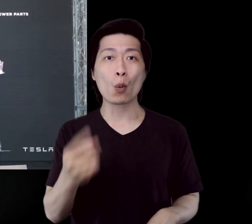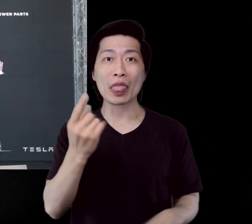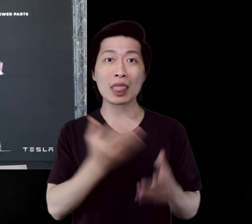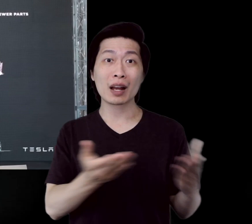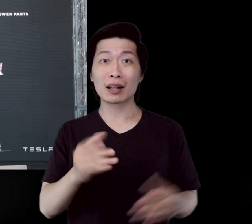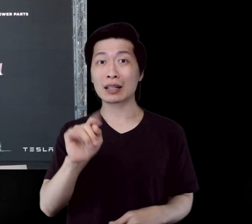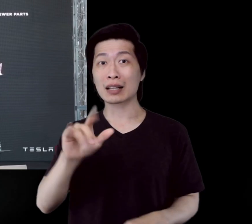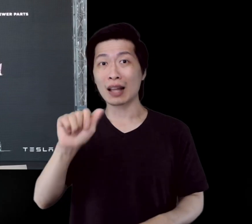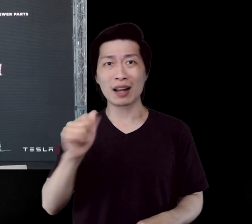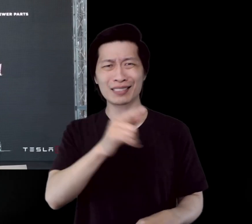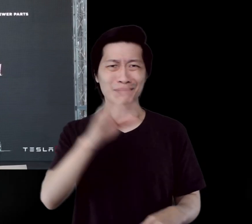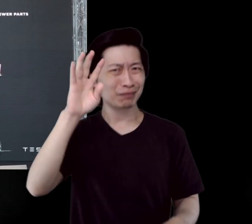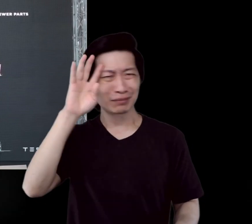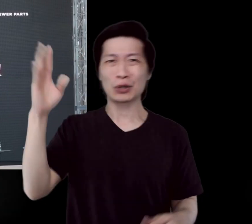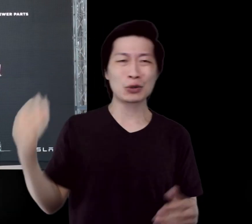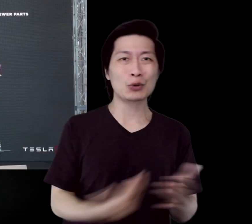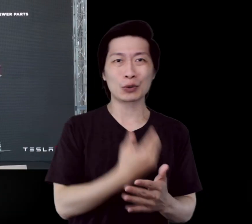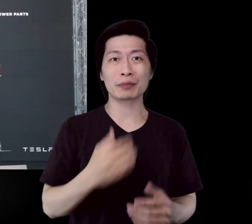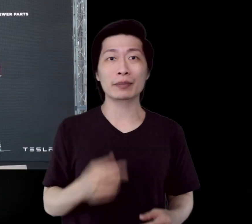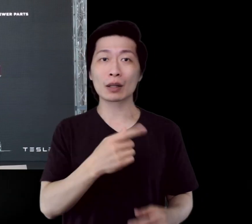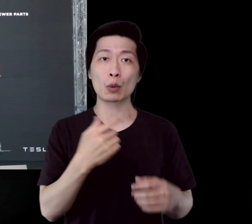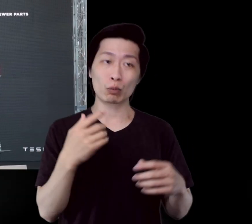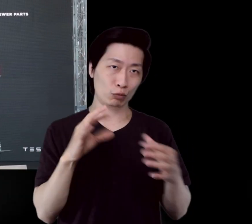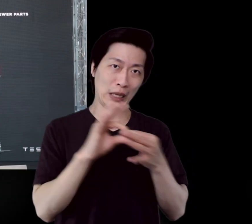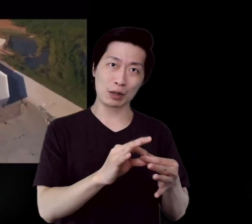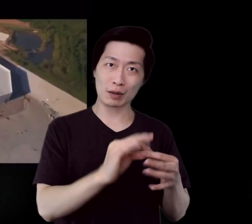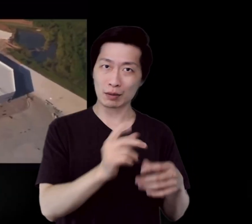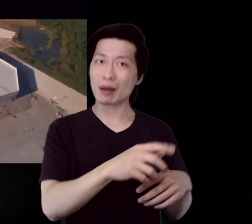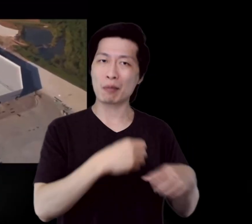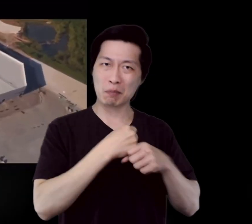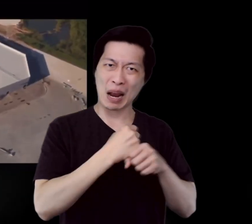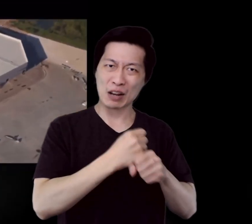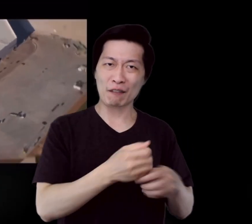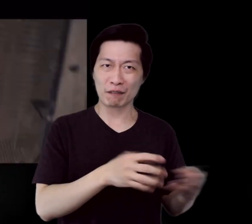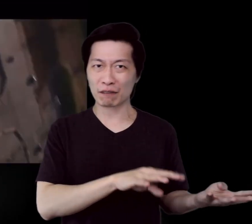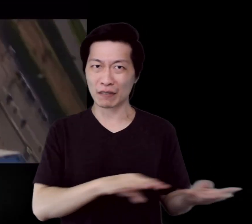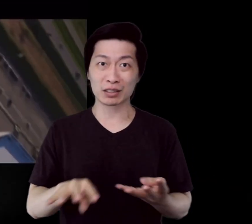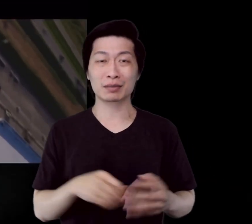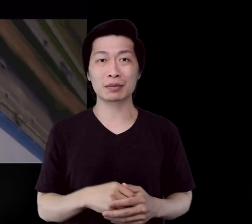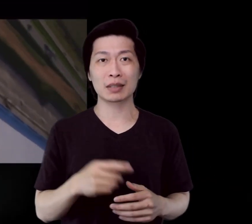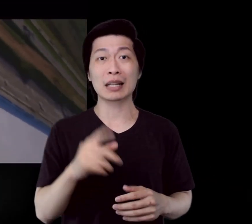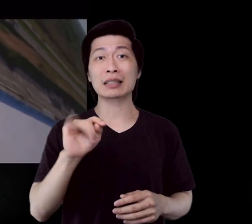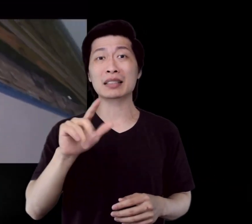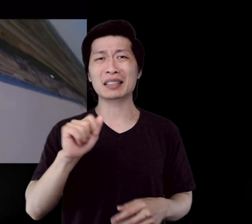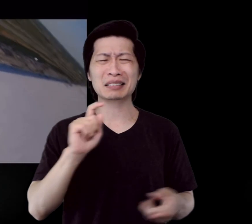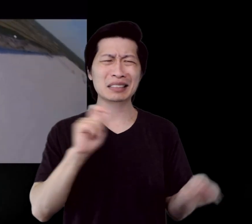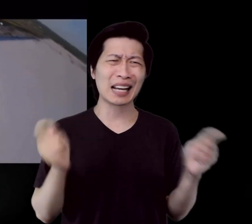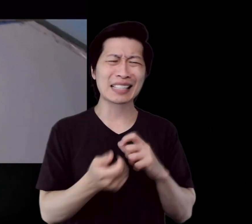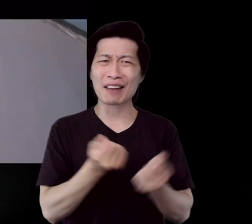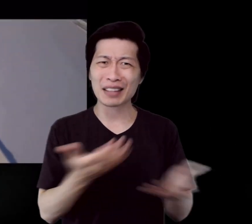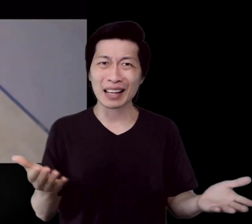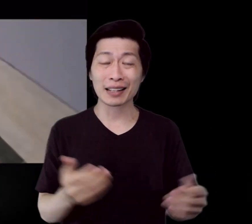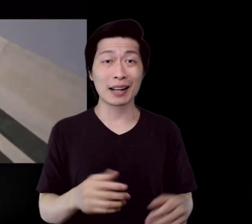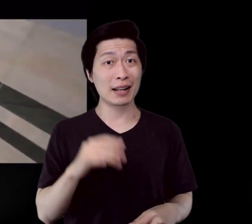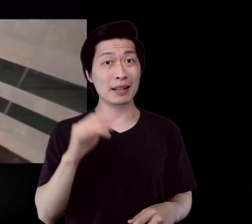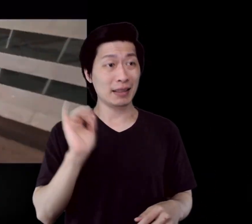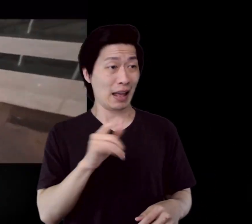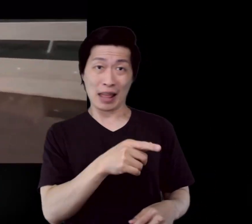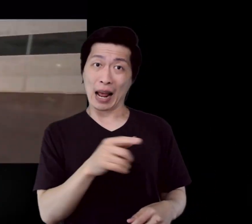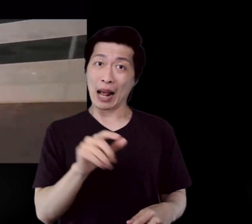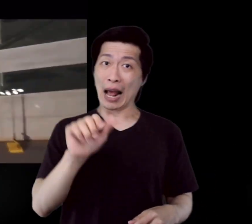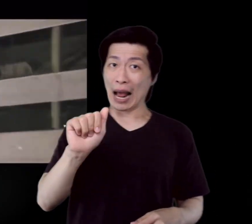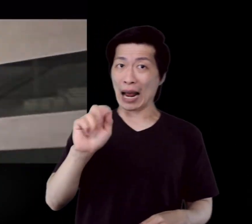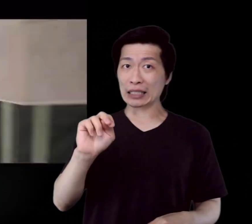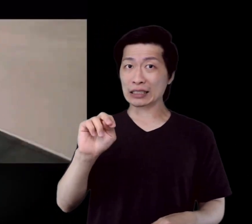innovated on when it comes to manufacturing. Tesla has changed everything. and taking the agile approach of production